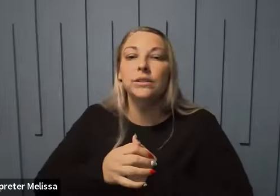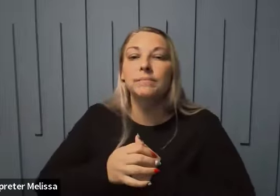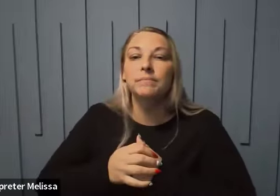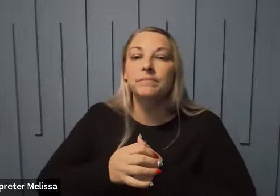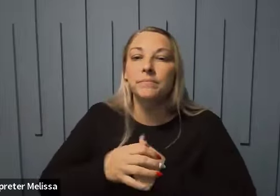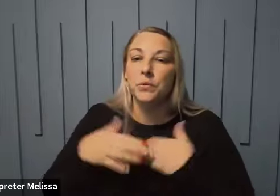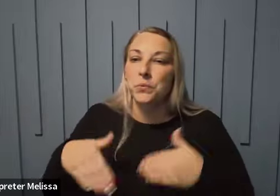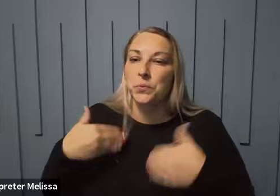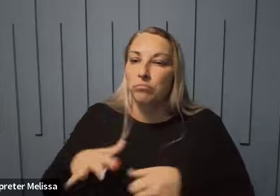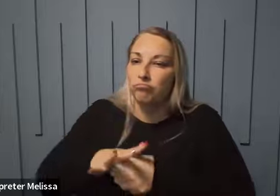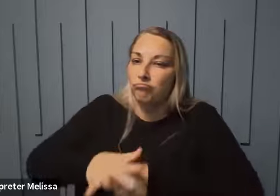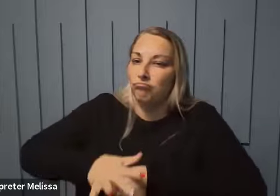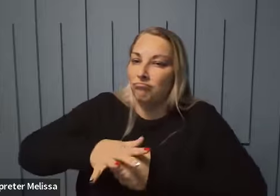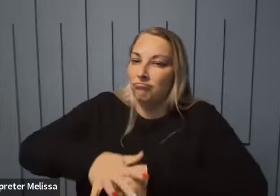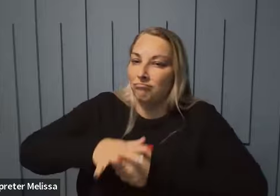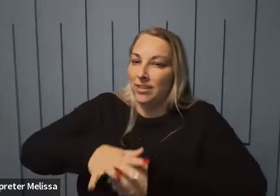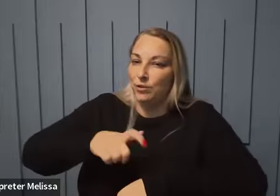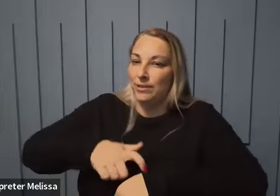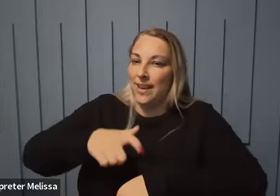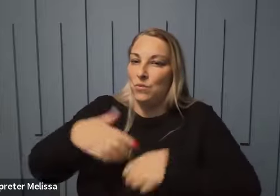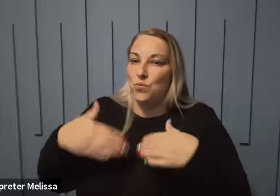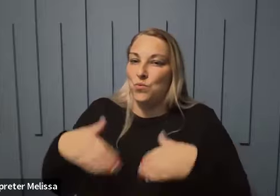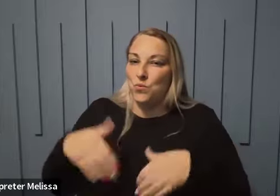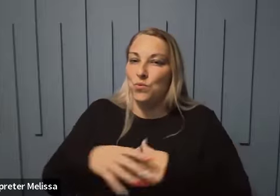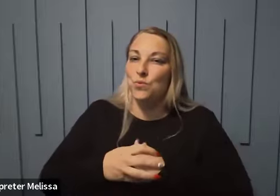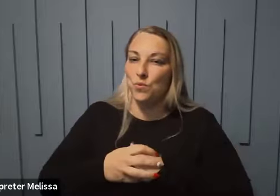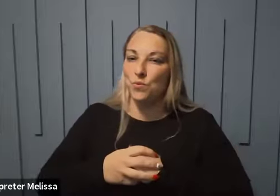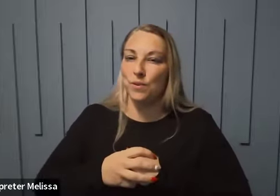Tensions were high. It was not really great.